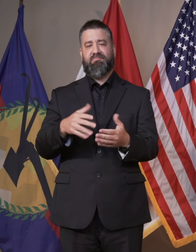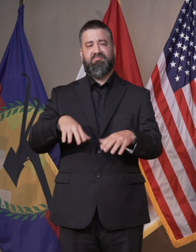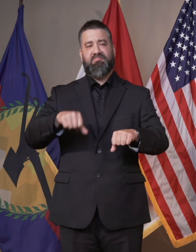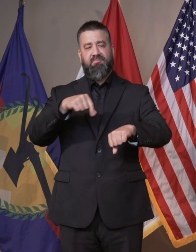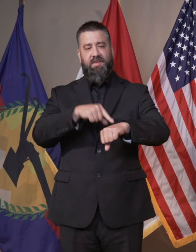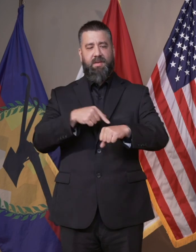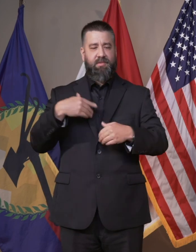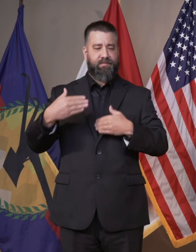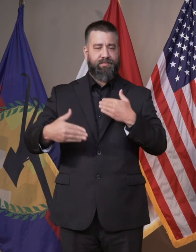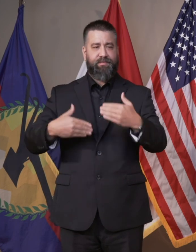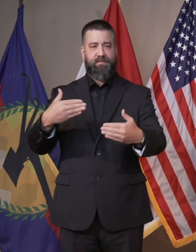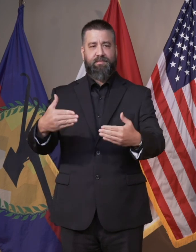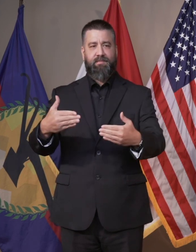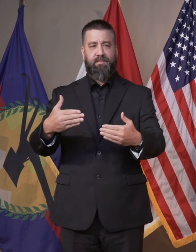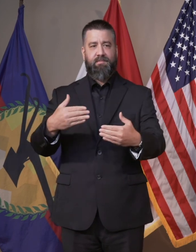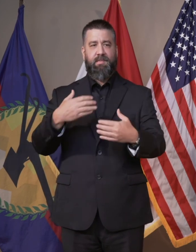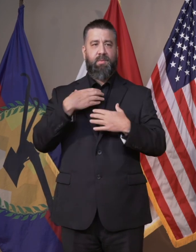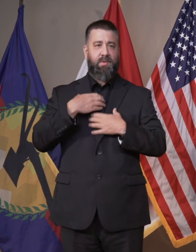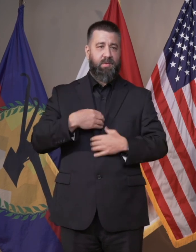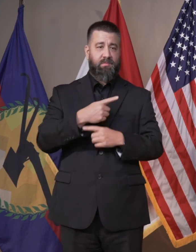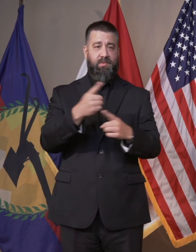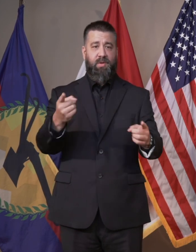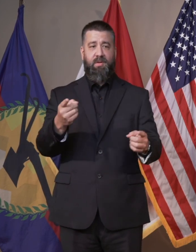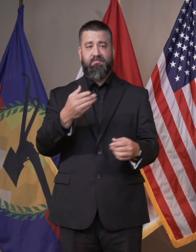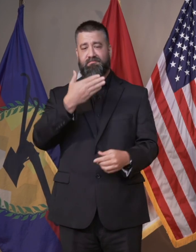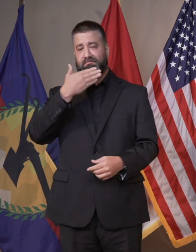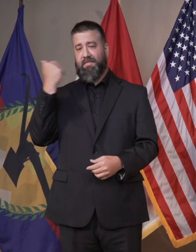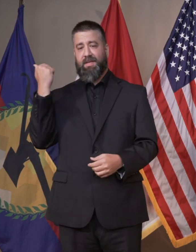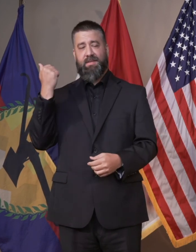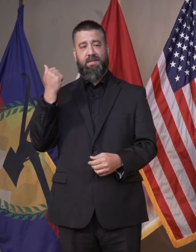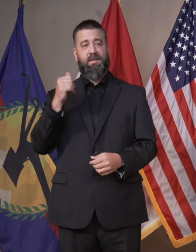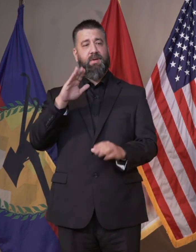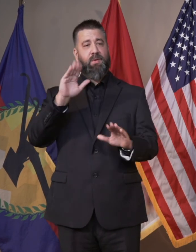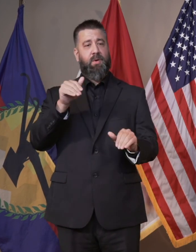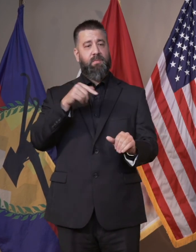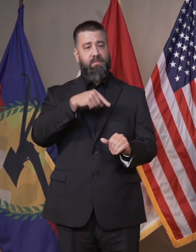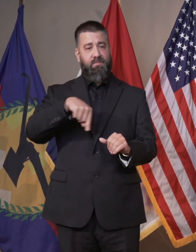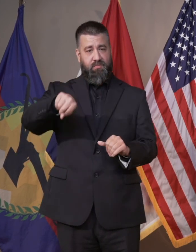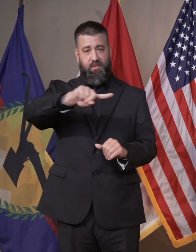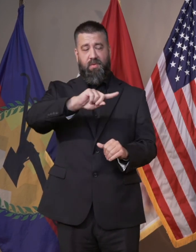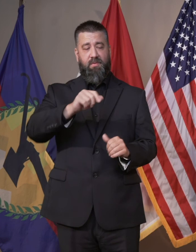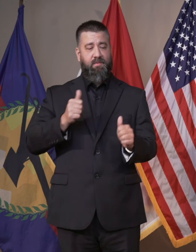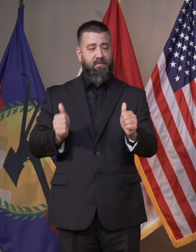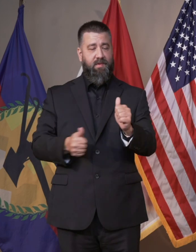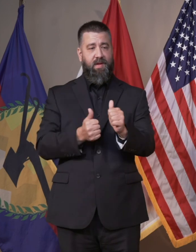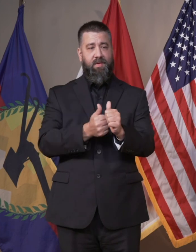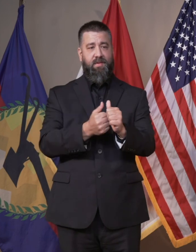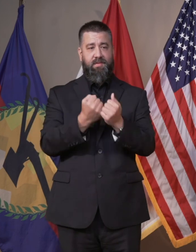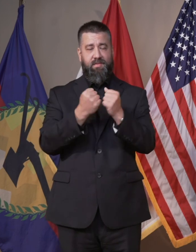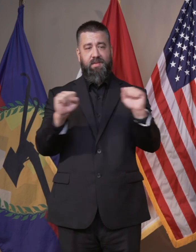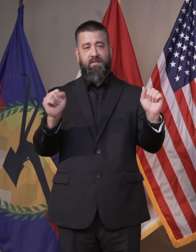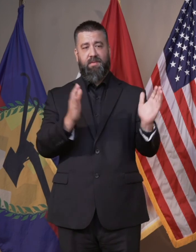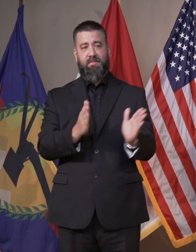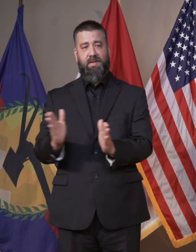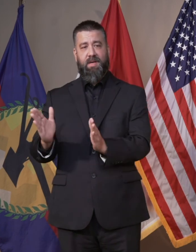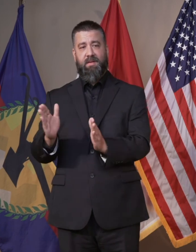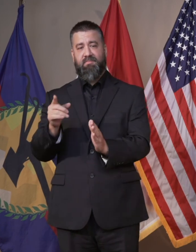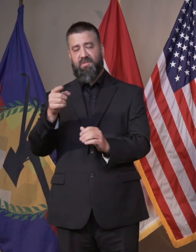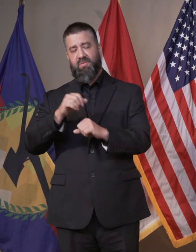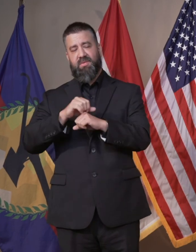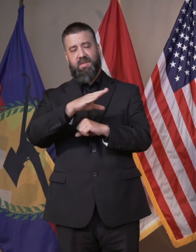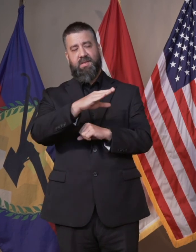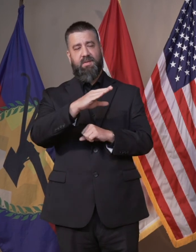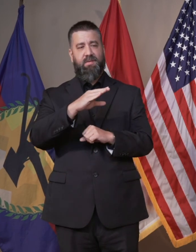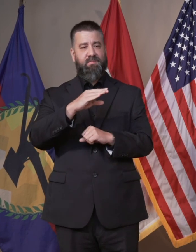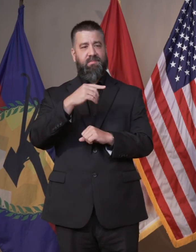everyone the best and hope that everyone will follow the safety plans that they've turned into our county public health